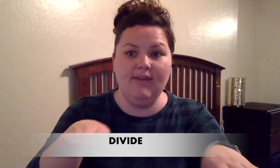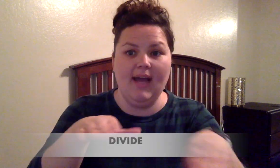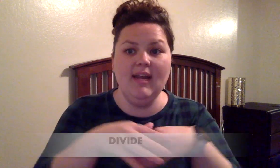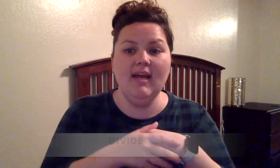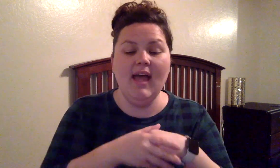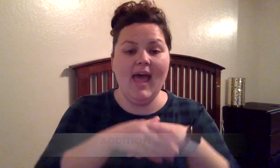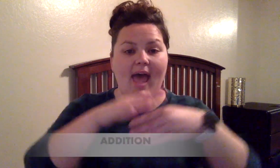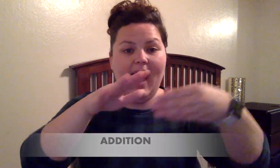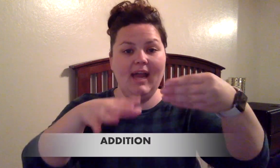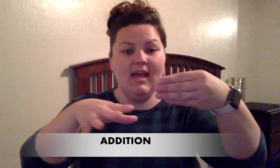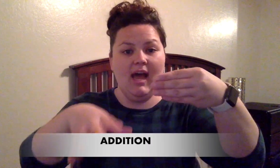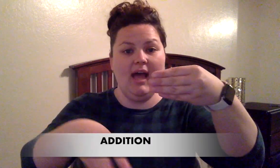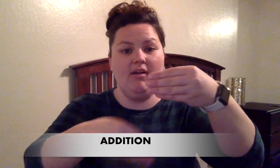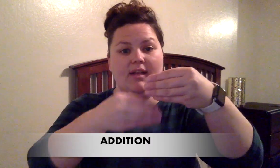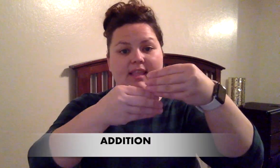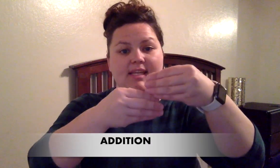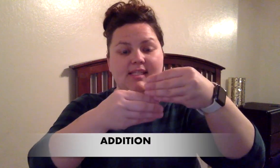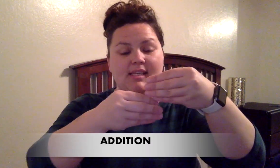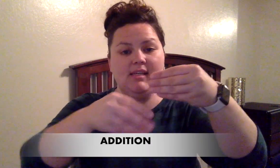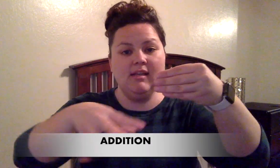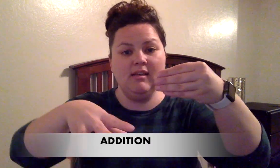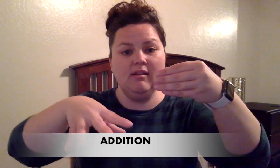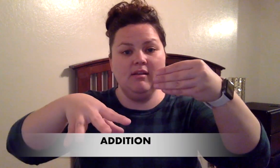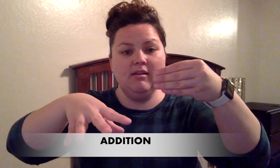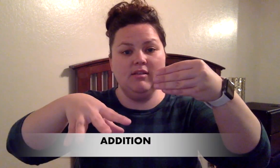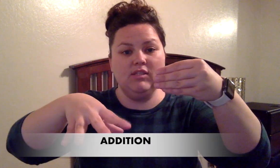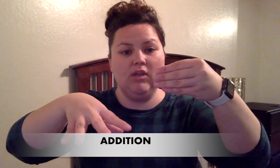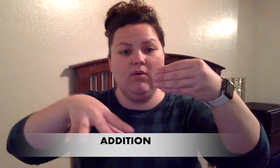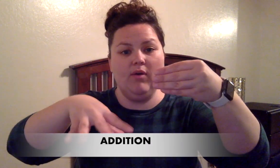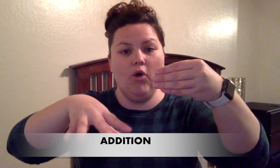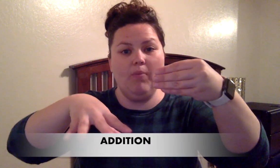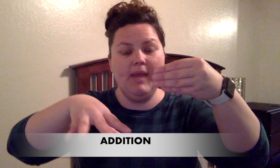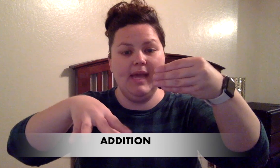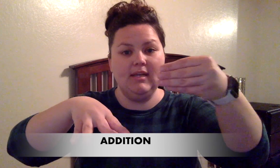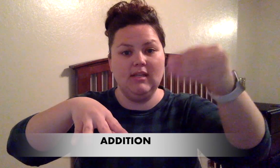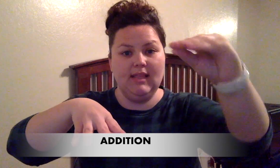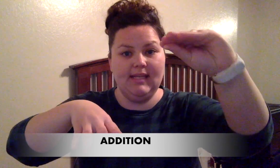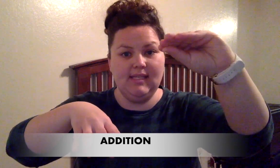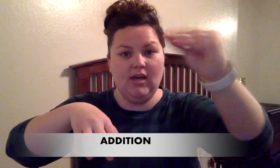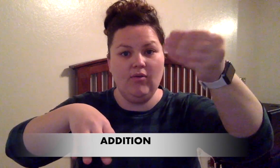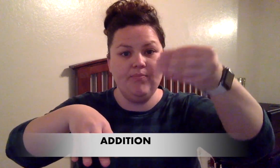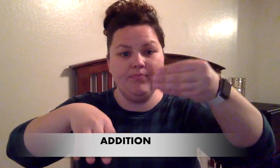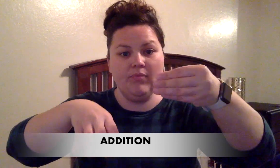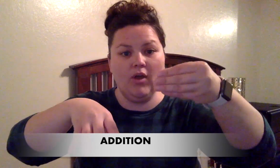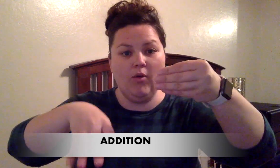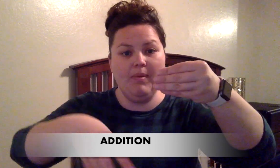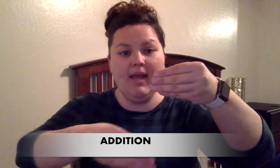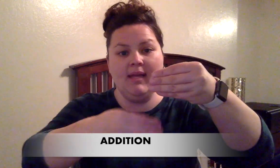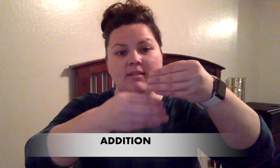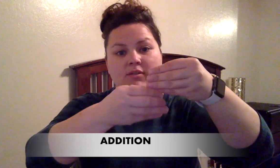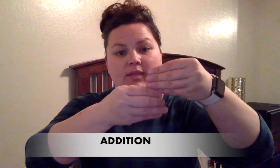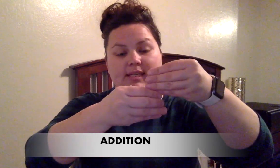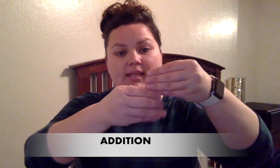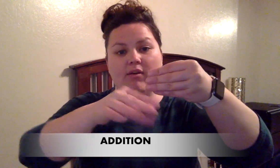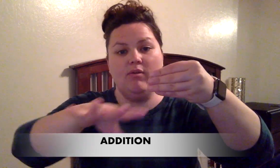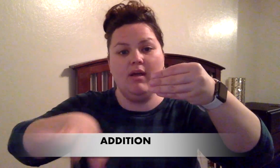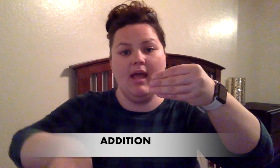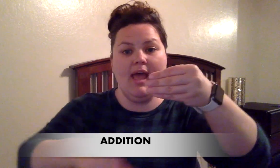Divide. Add, I go like this. So open hand, lazy O, open hand to lazy O.